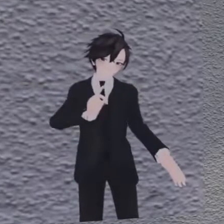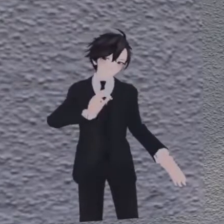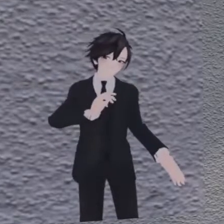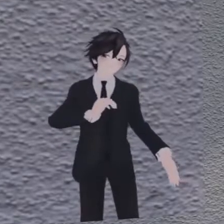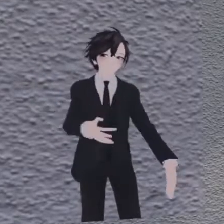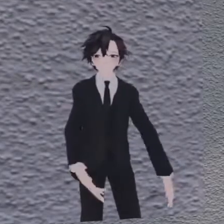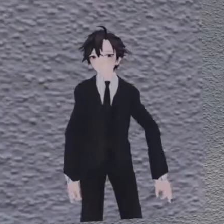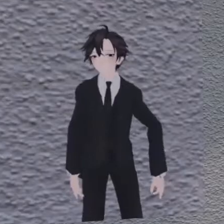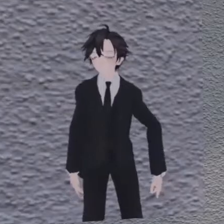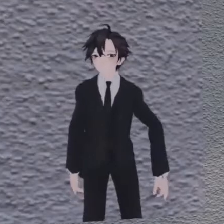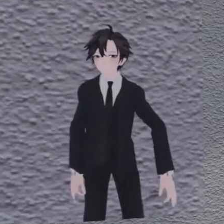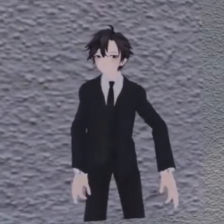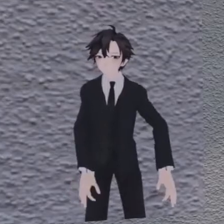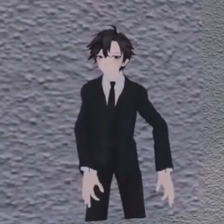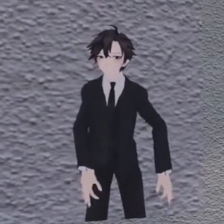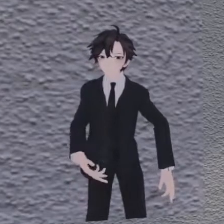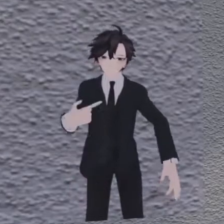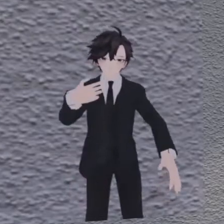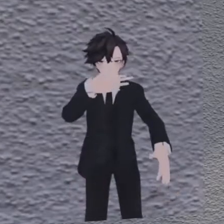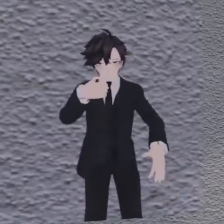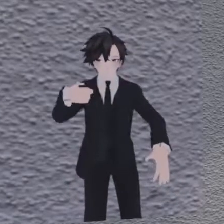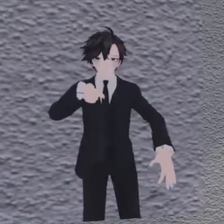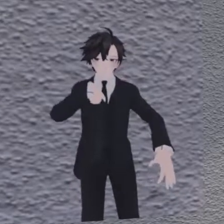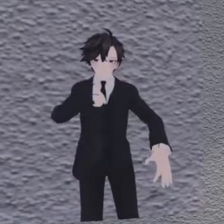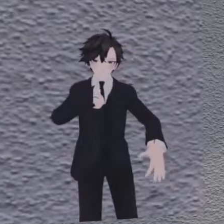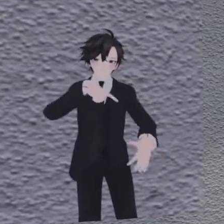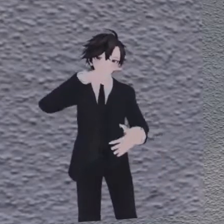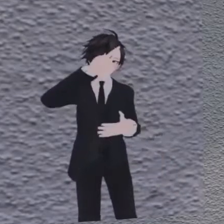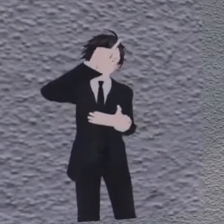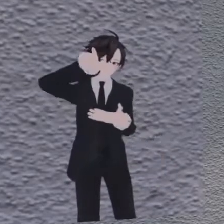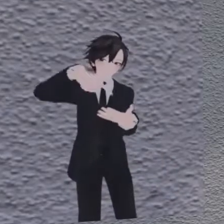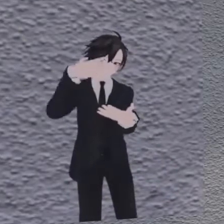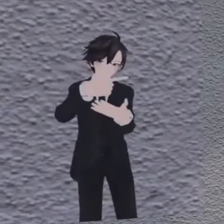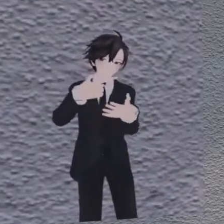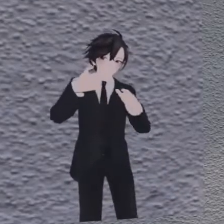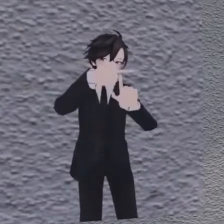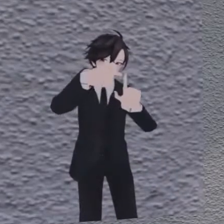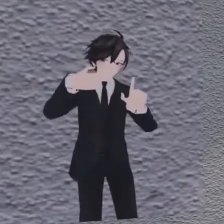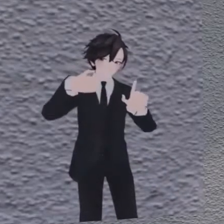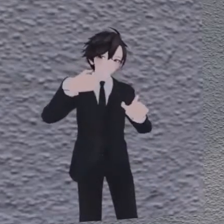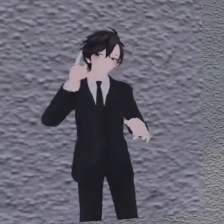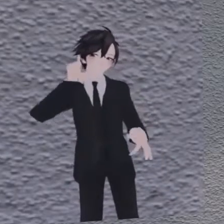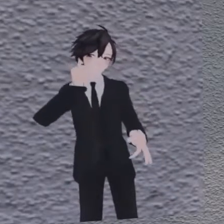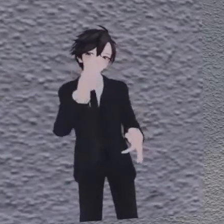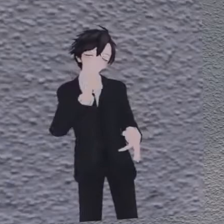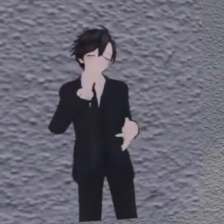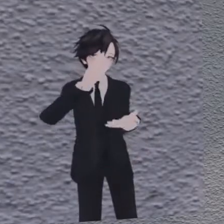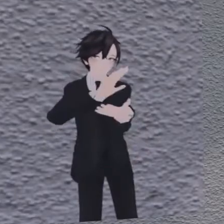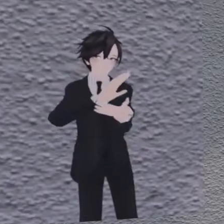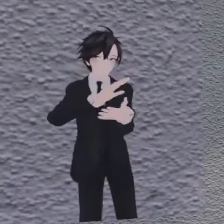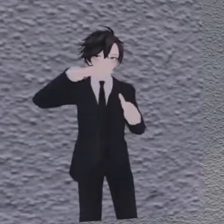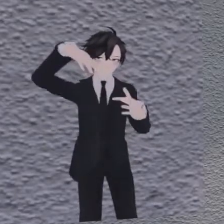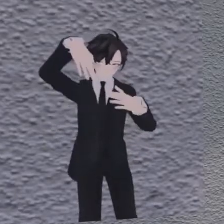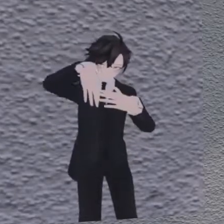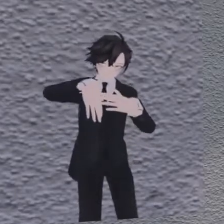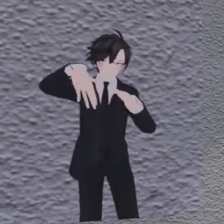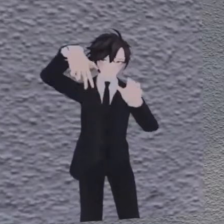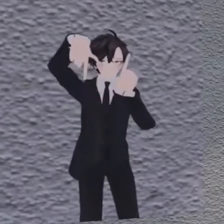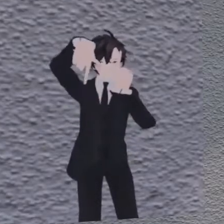opening, and then more and more began to spread because of Gallaudet. It was really cool. So, me, myself, I graduated from a